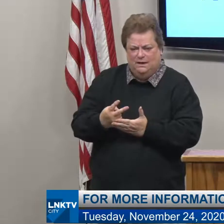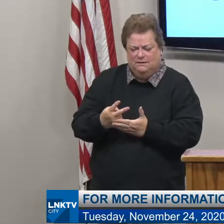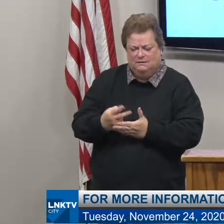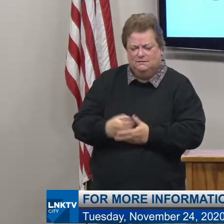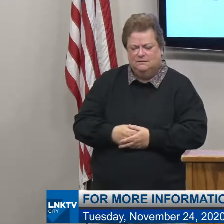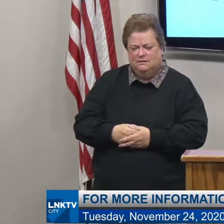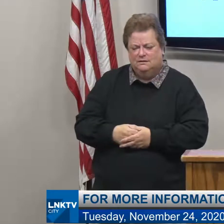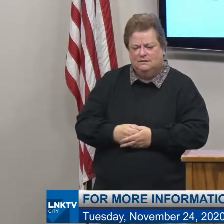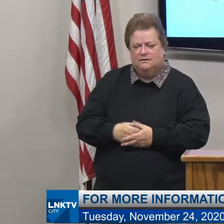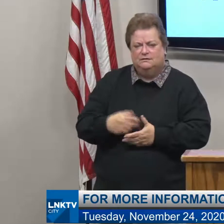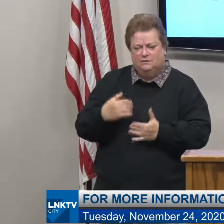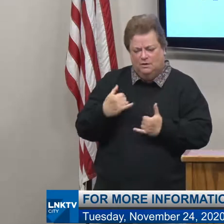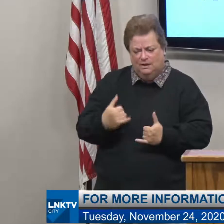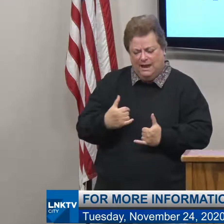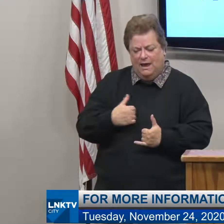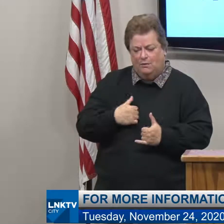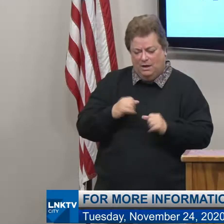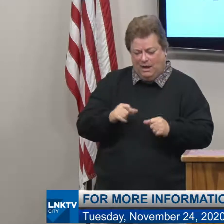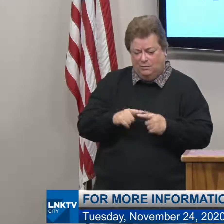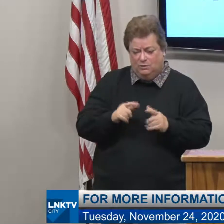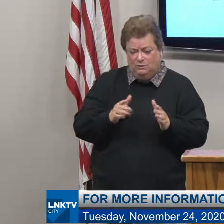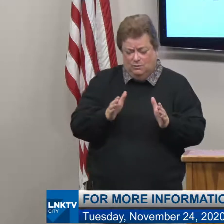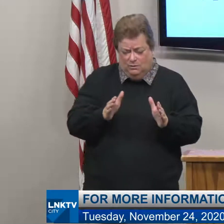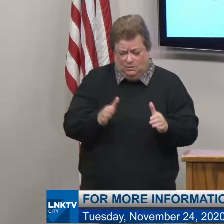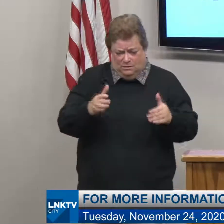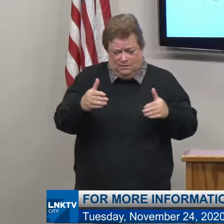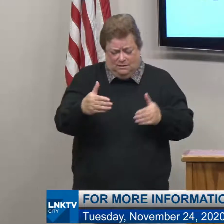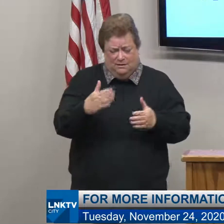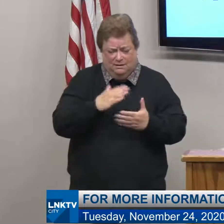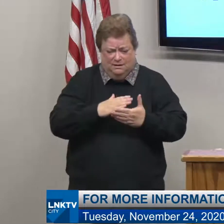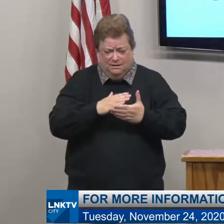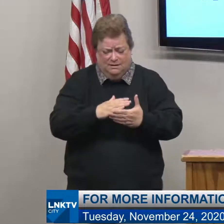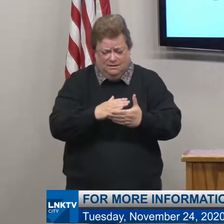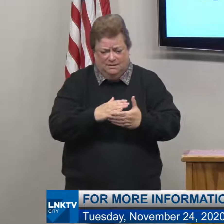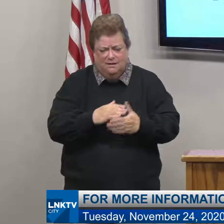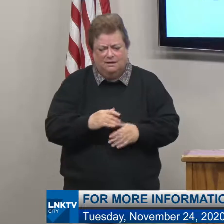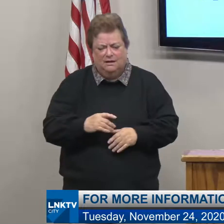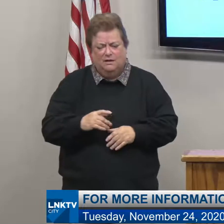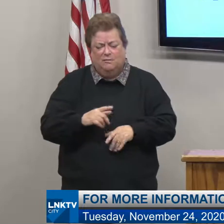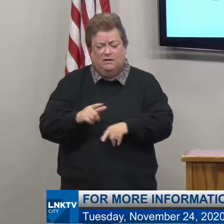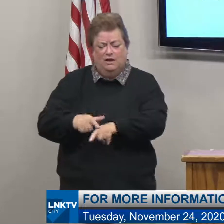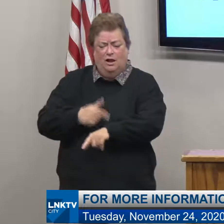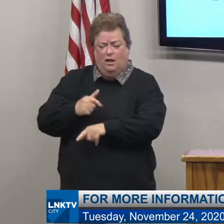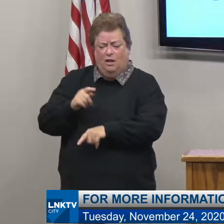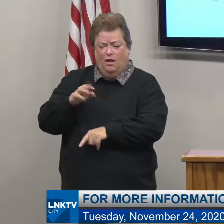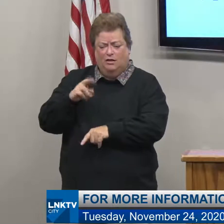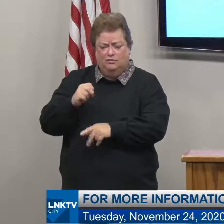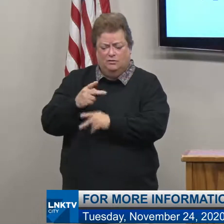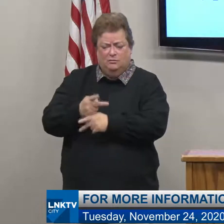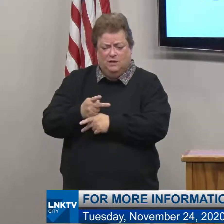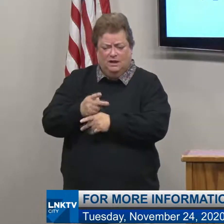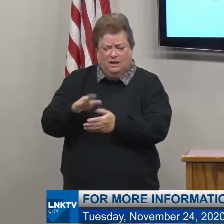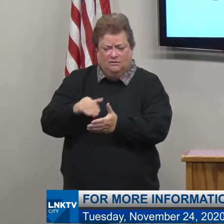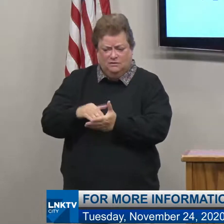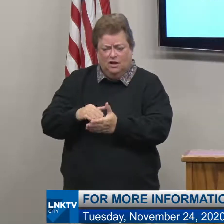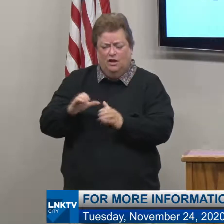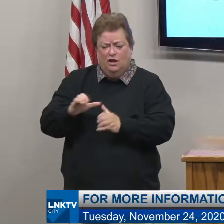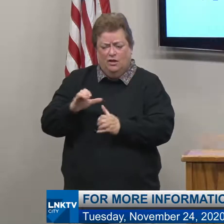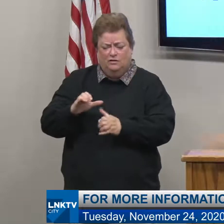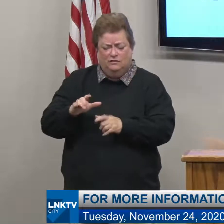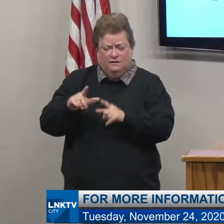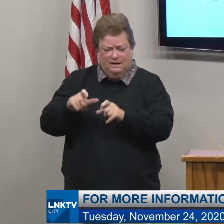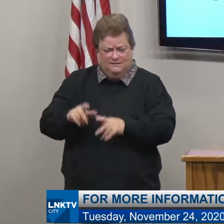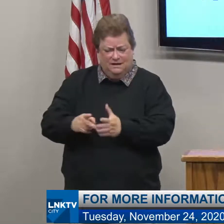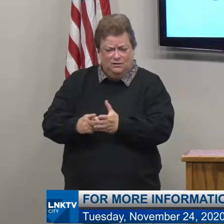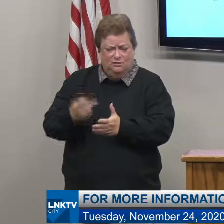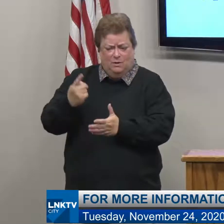So it is being contained now. And I want to remind everyone that our long-term care centers are doing testing twice a week